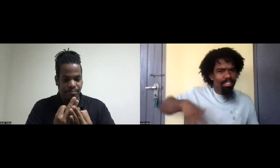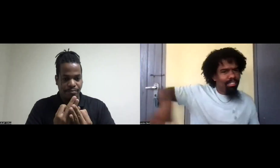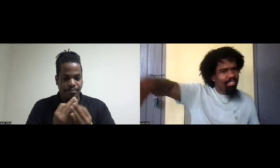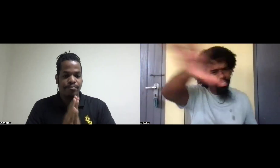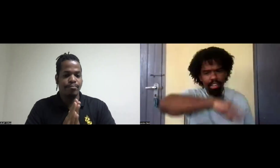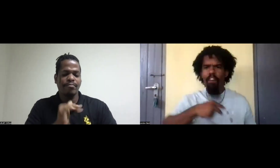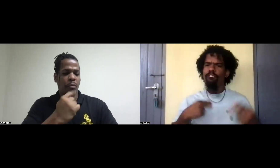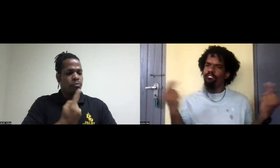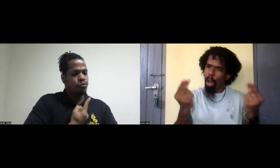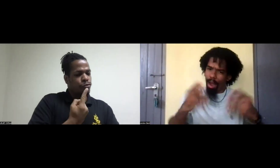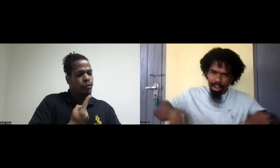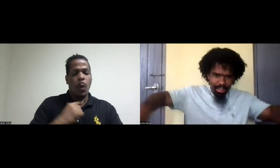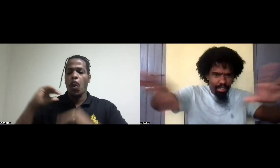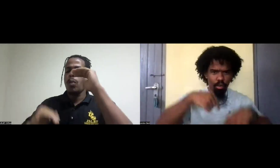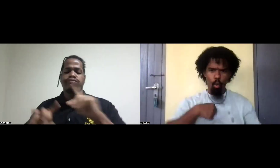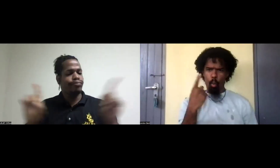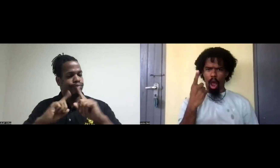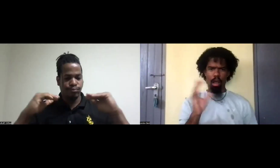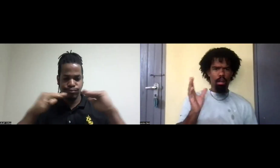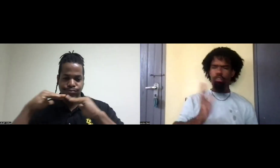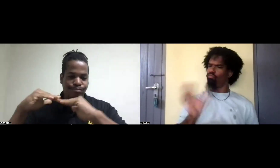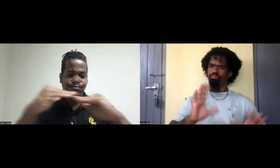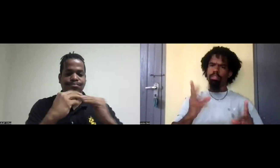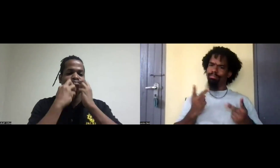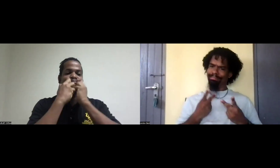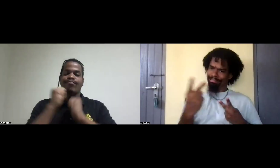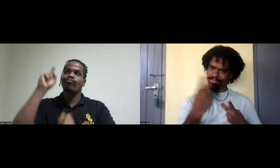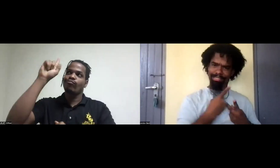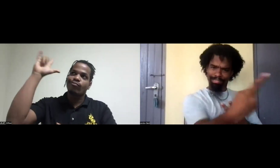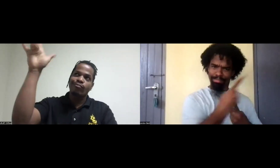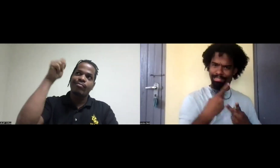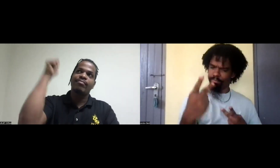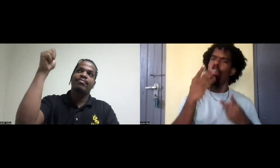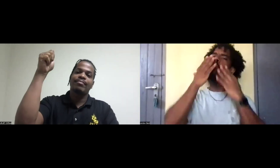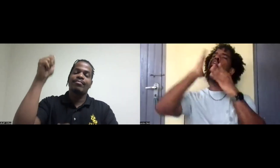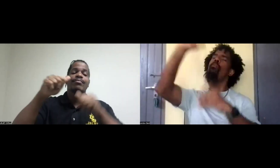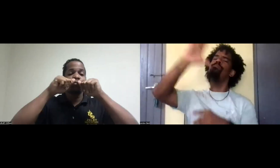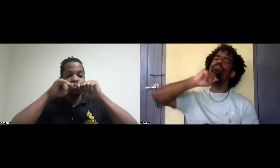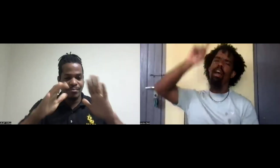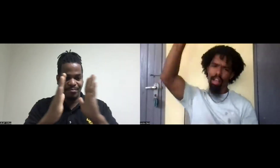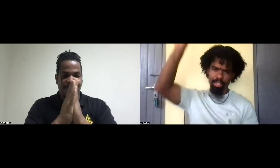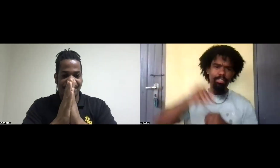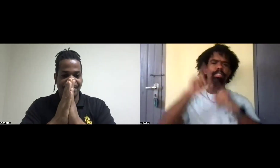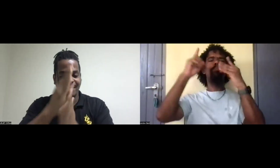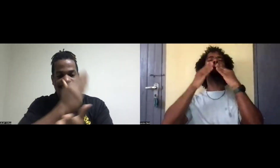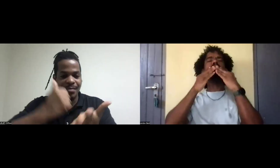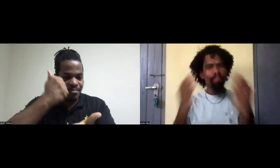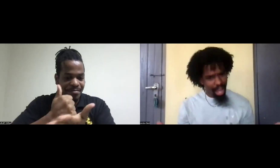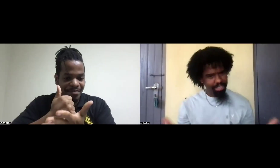within the community as a big family. And not only for ourselves, but we work together equally, and we work for you.